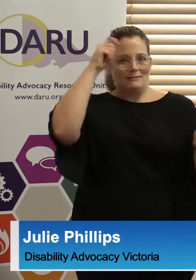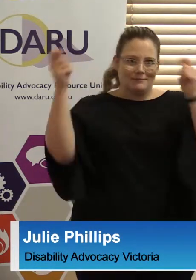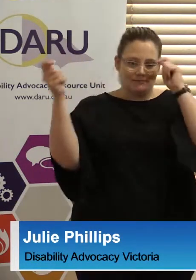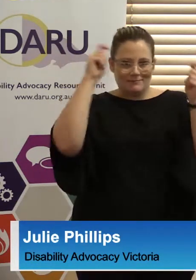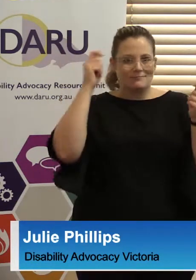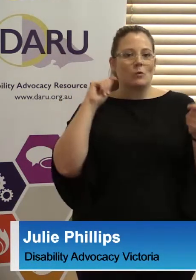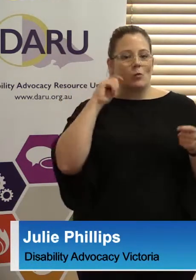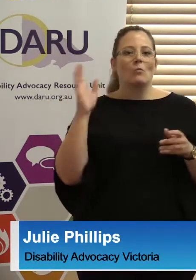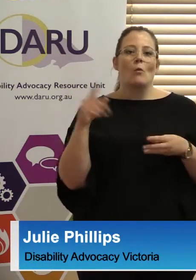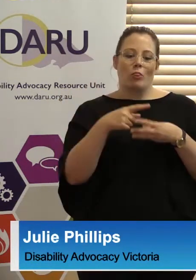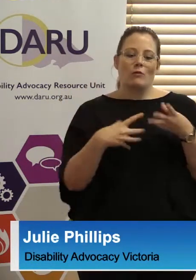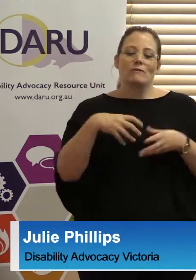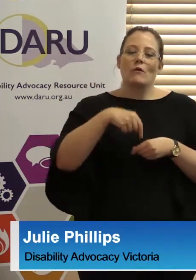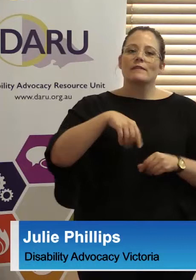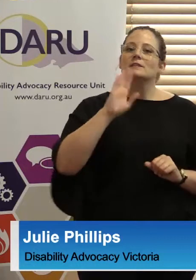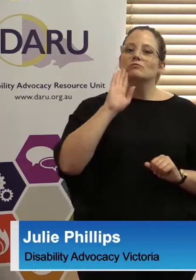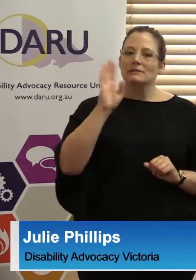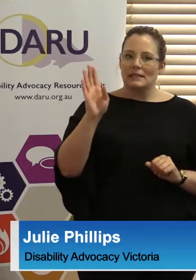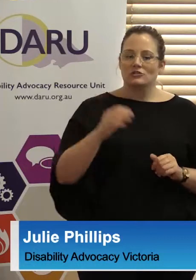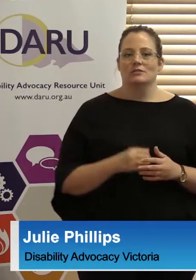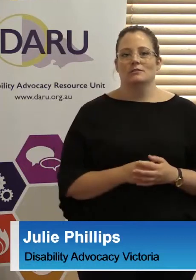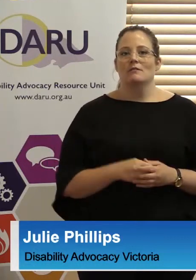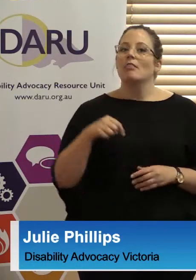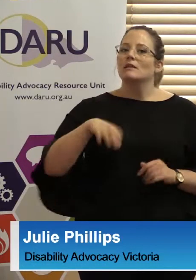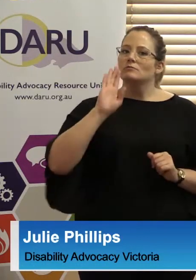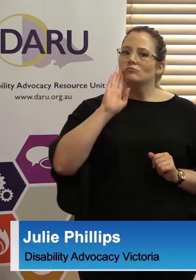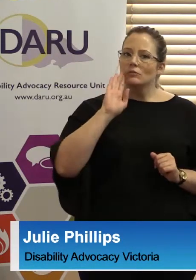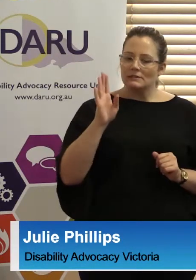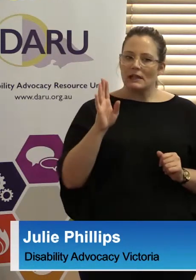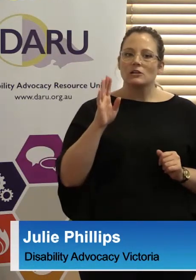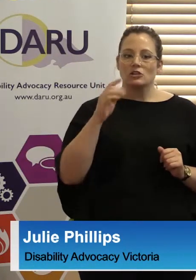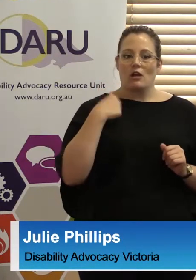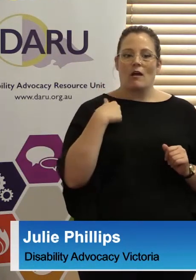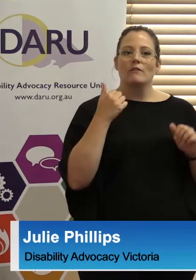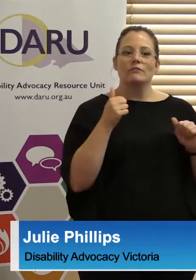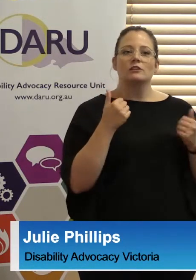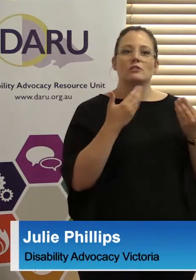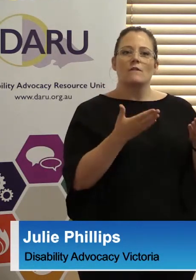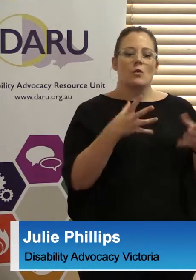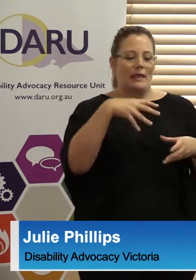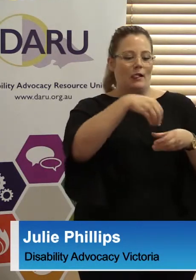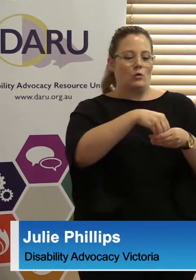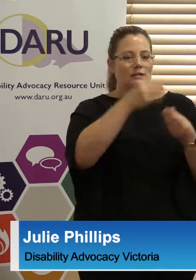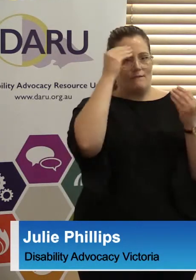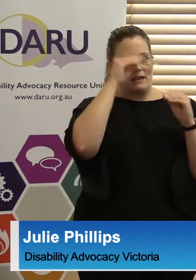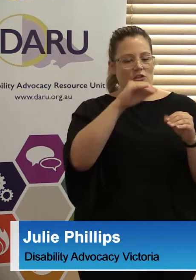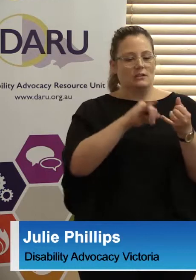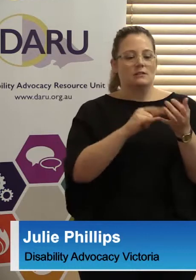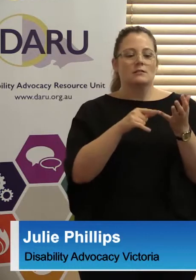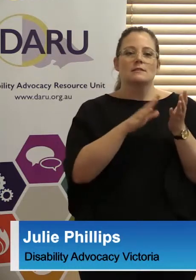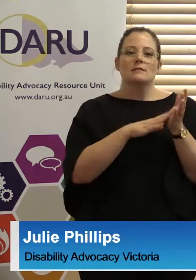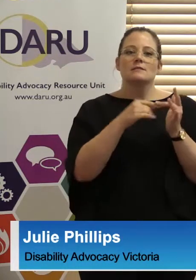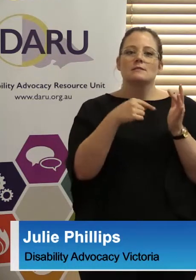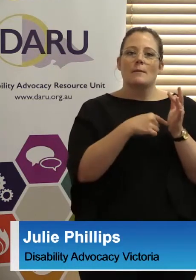this presentation was based on, or is actually, a presentation that I gave for the Inclusive Education Summit in Adelaide